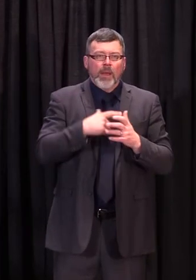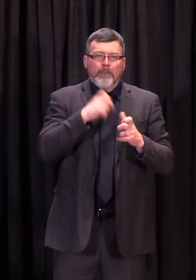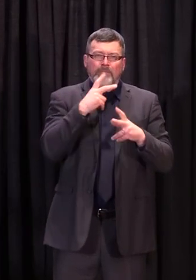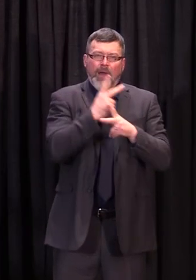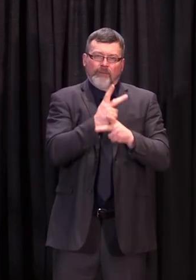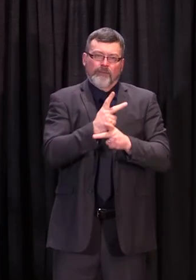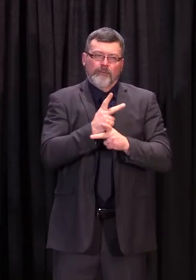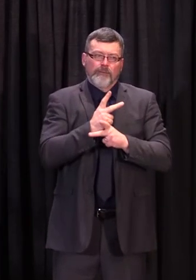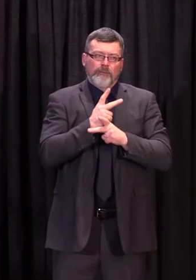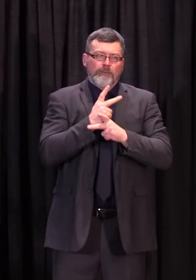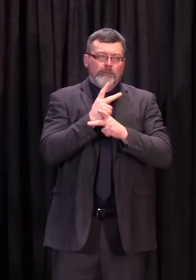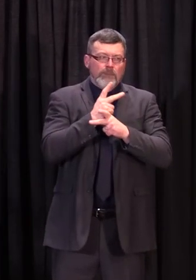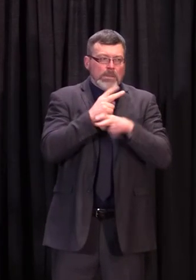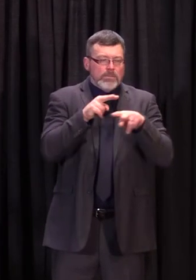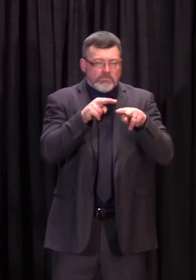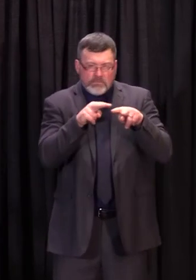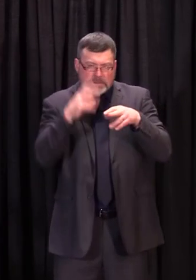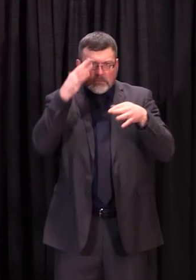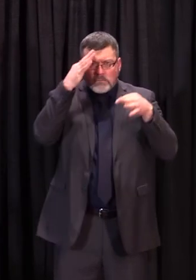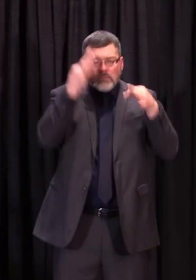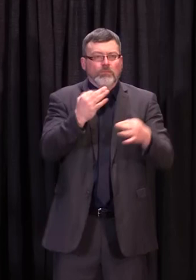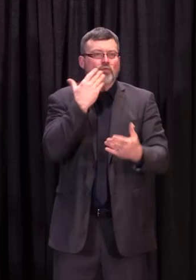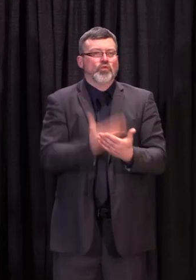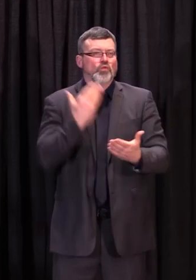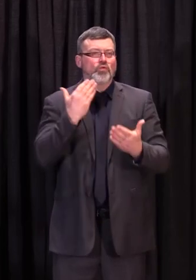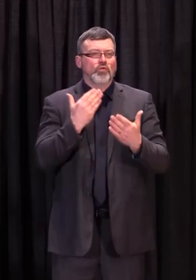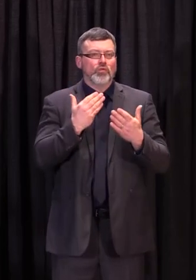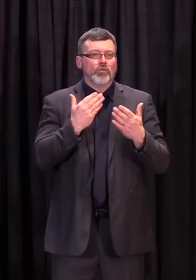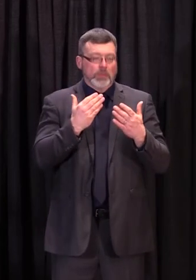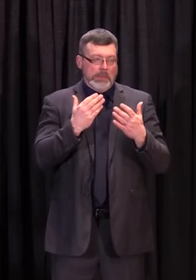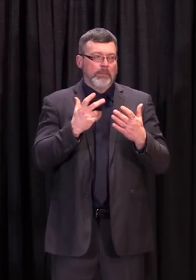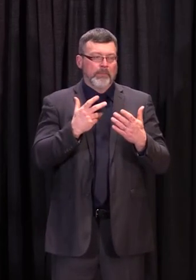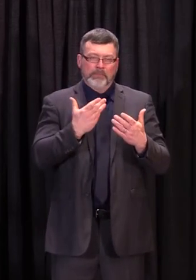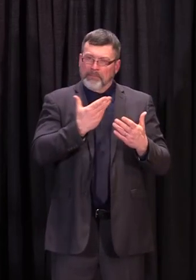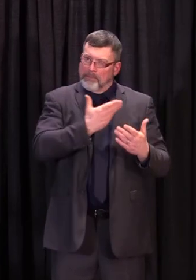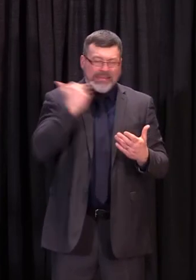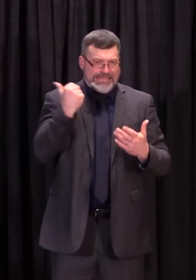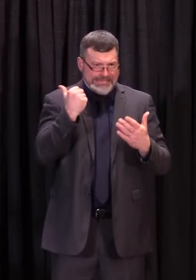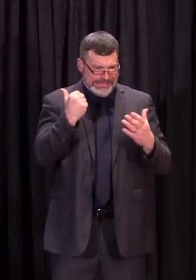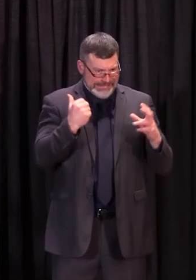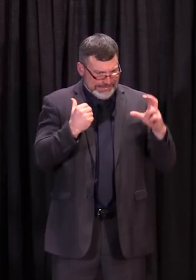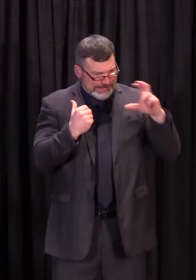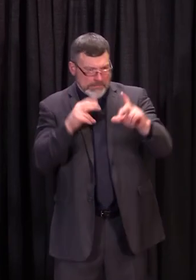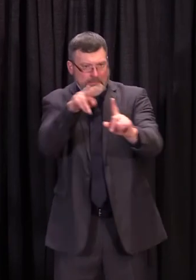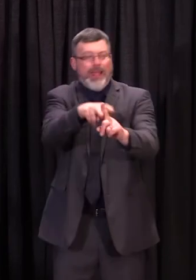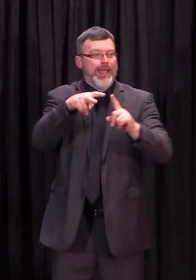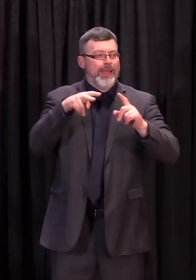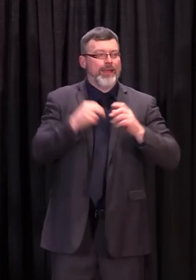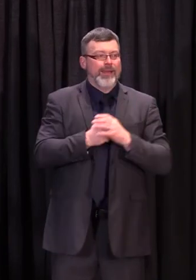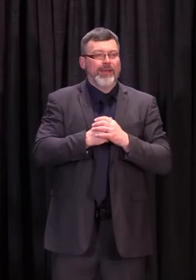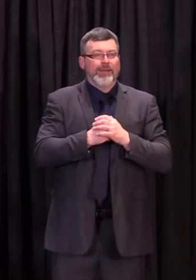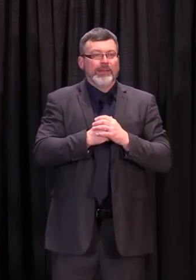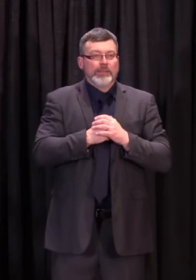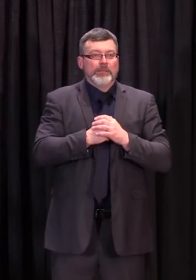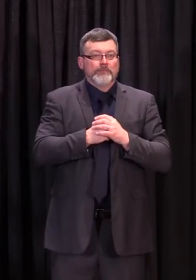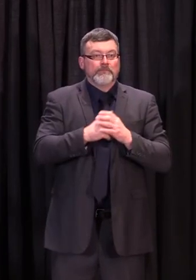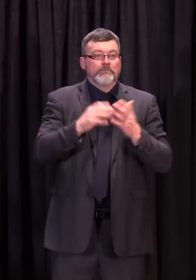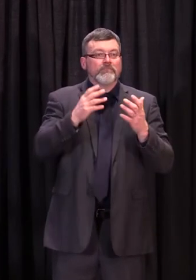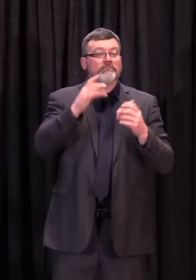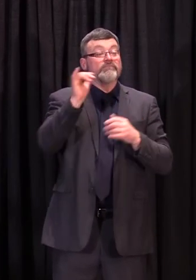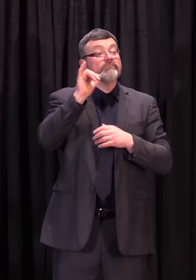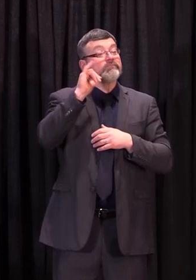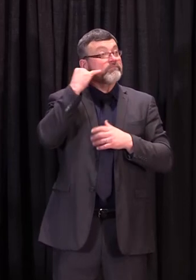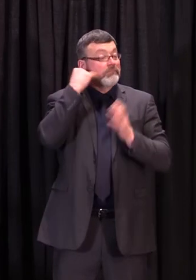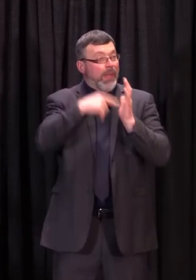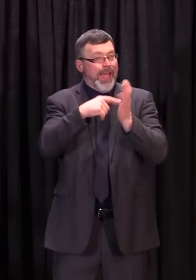making decisions we know will give us the best return on investment. Things like lowering debt and using